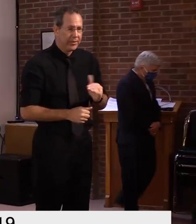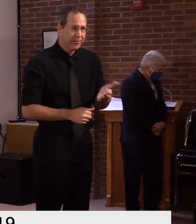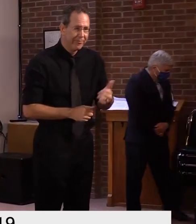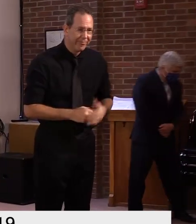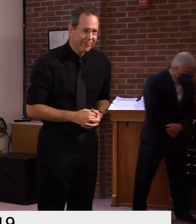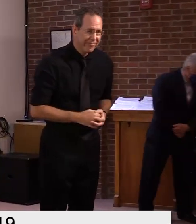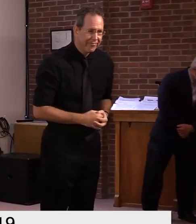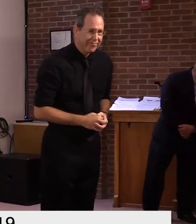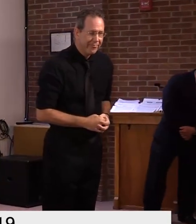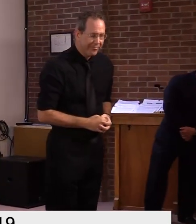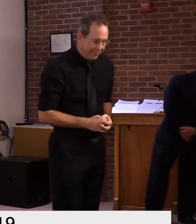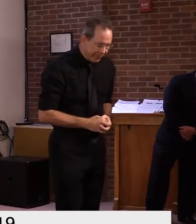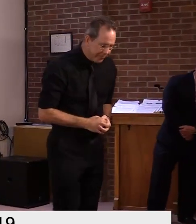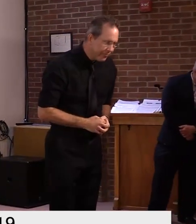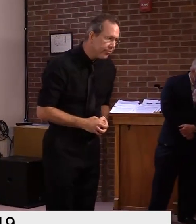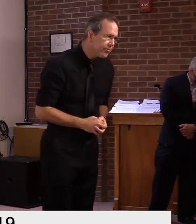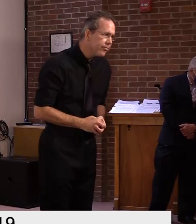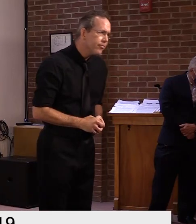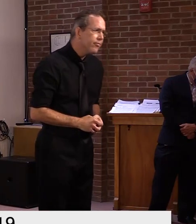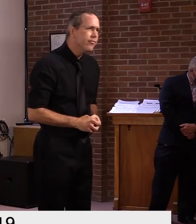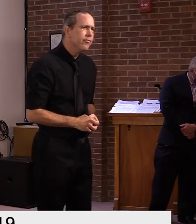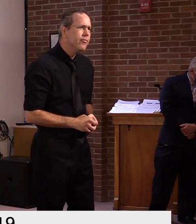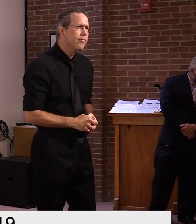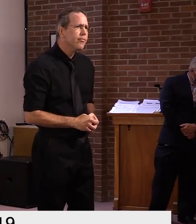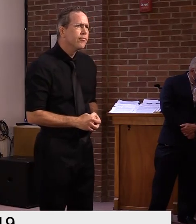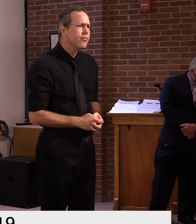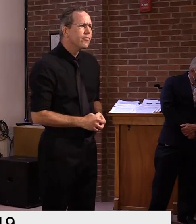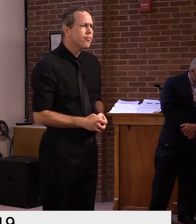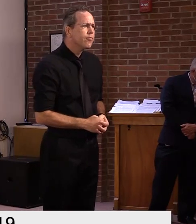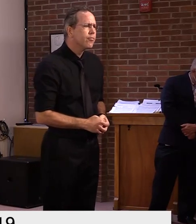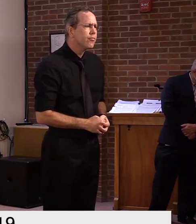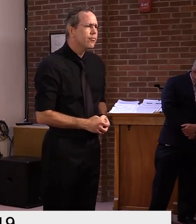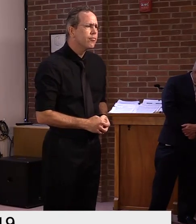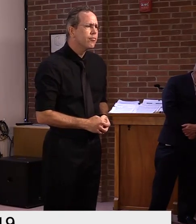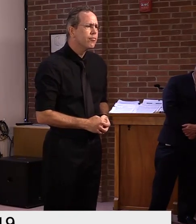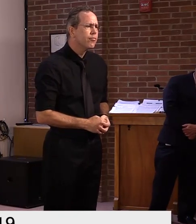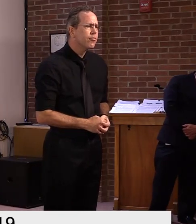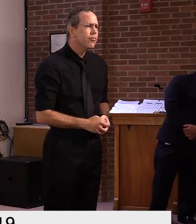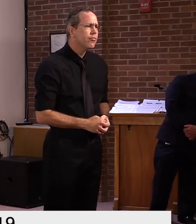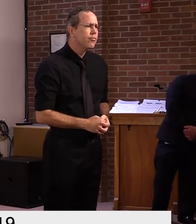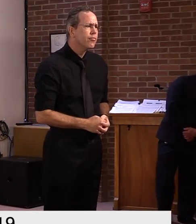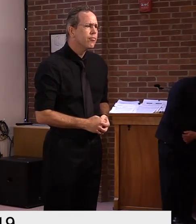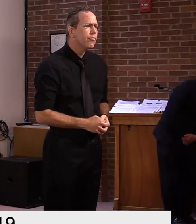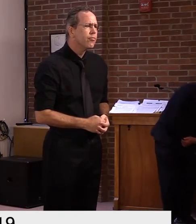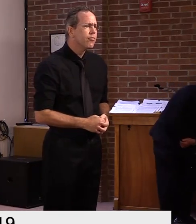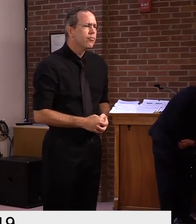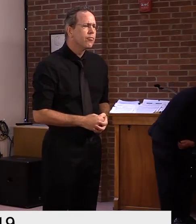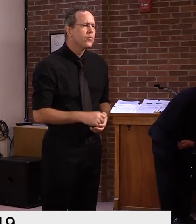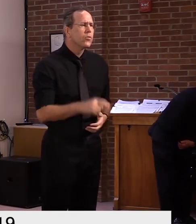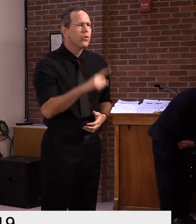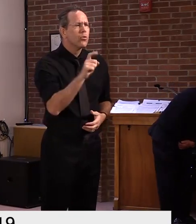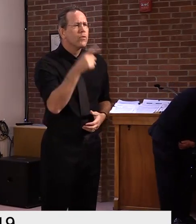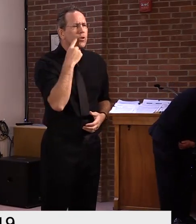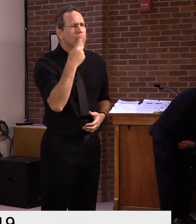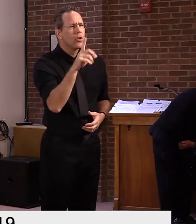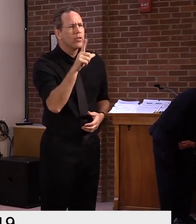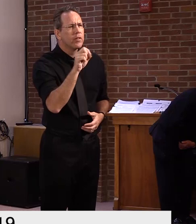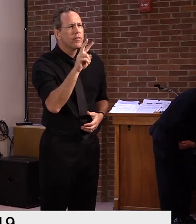Hello, I think the first question I have is for Dr. Levine. As much as I